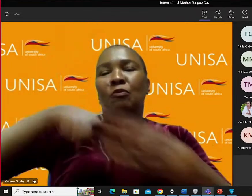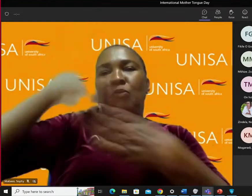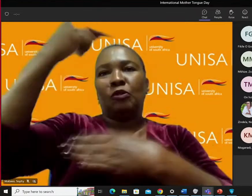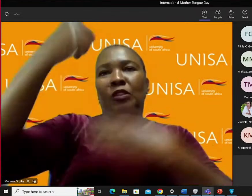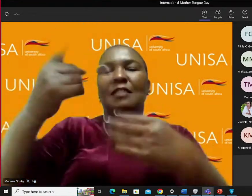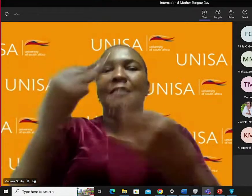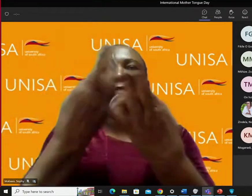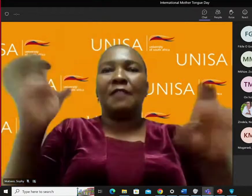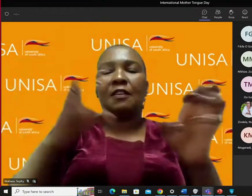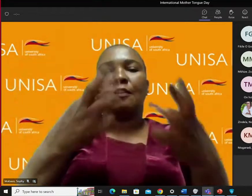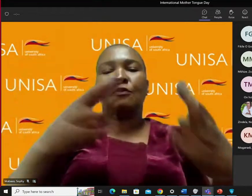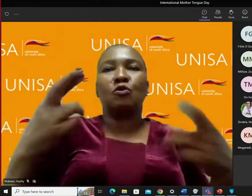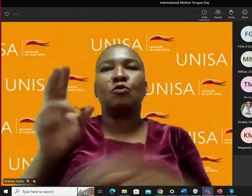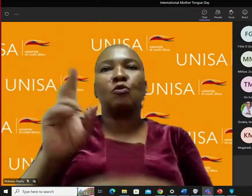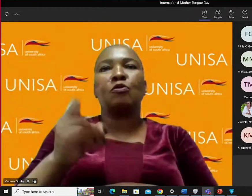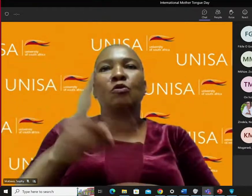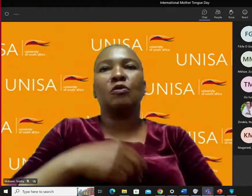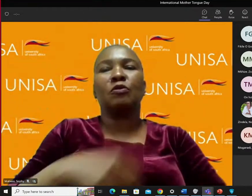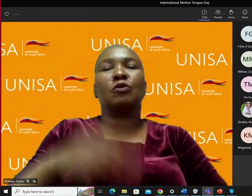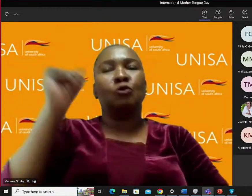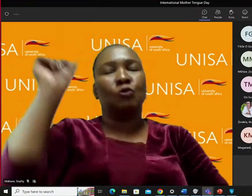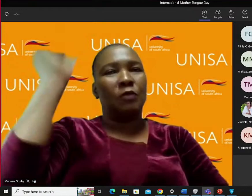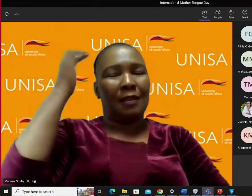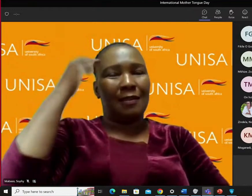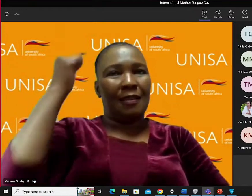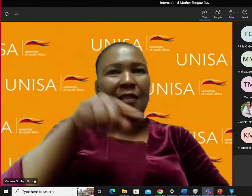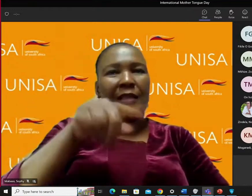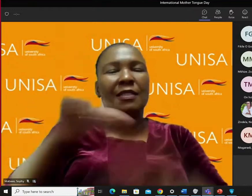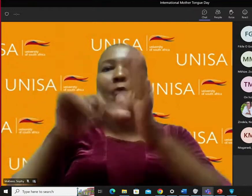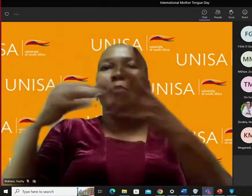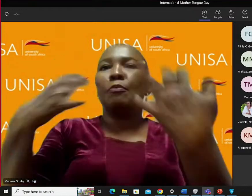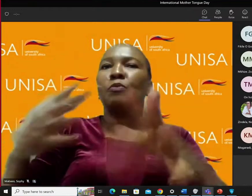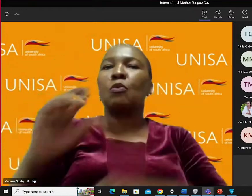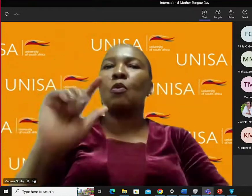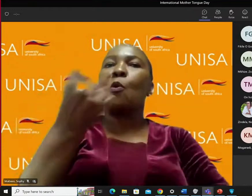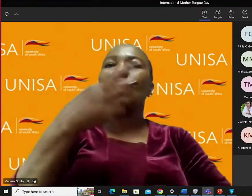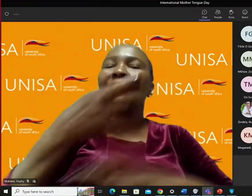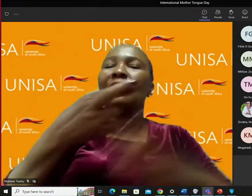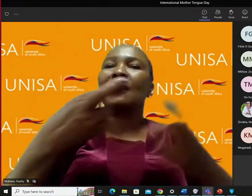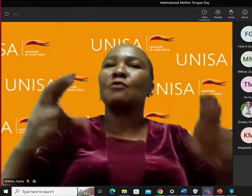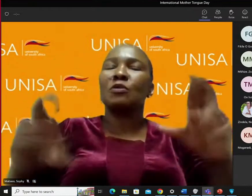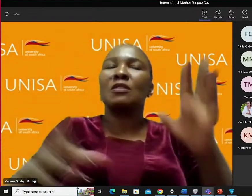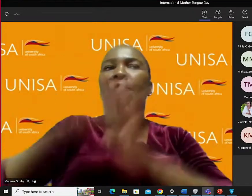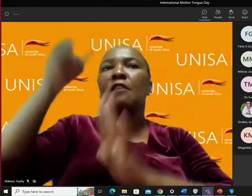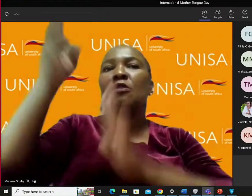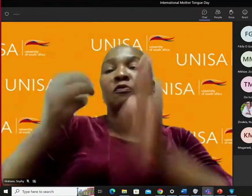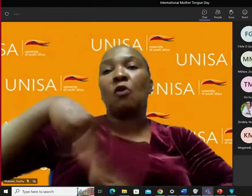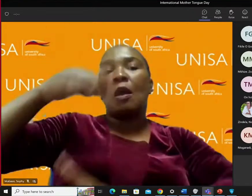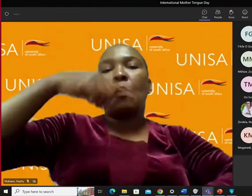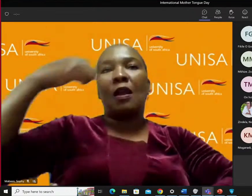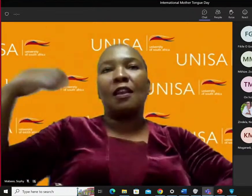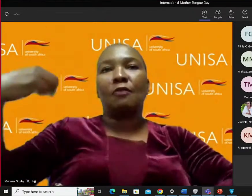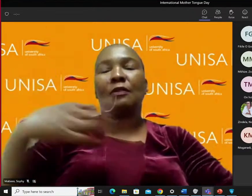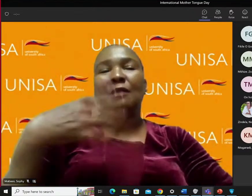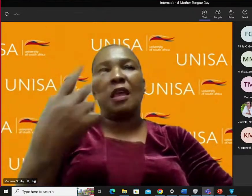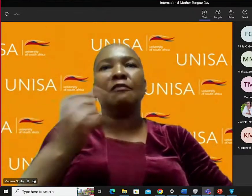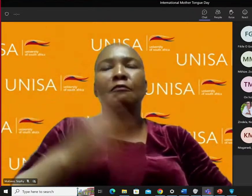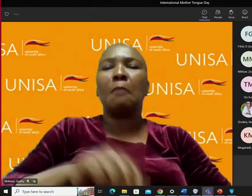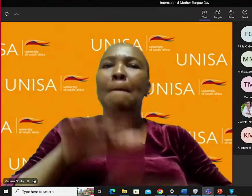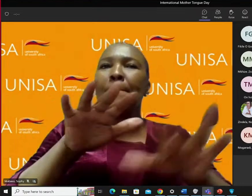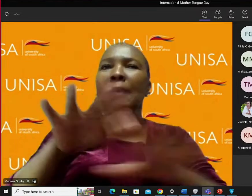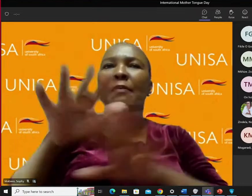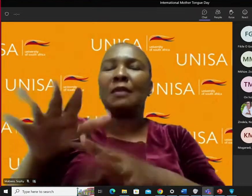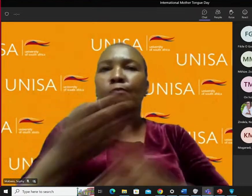well, because we think it is so important that all of the resources developed for our languages have to be publicly